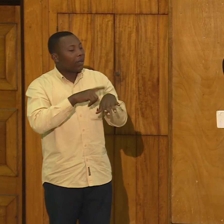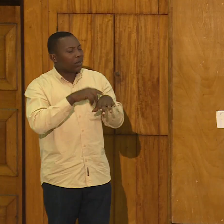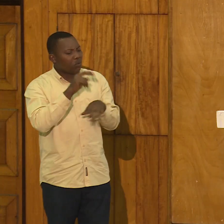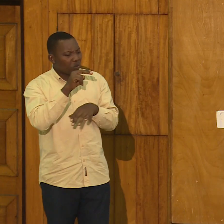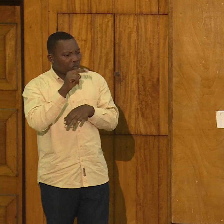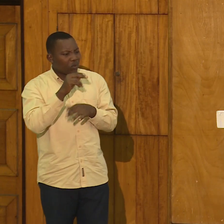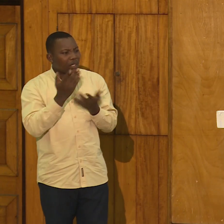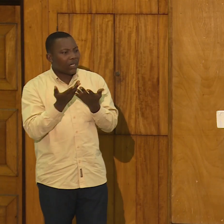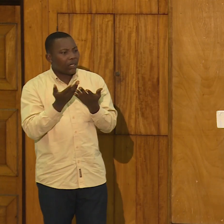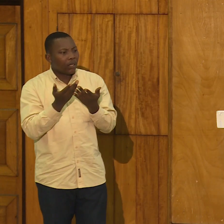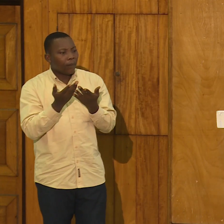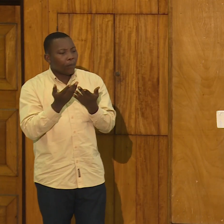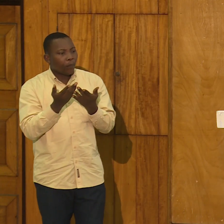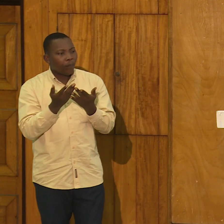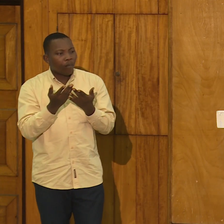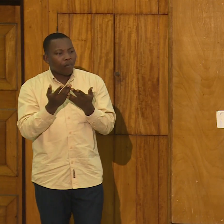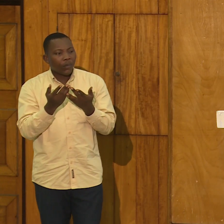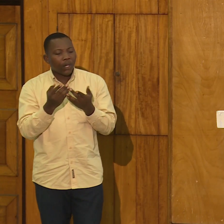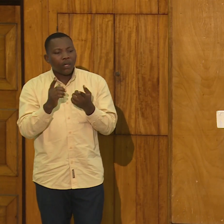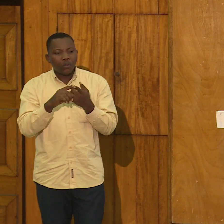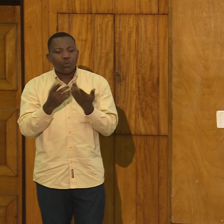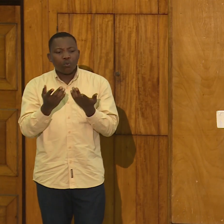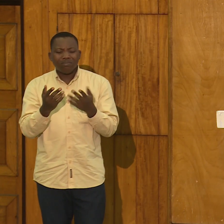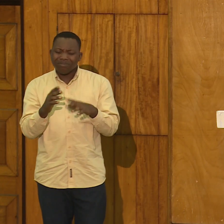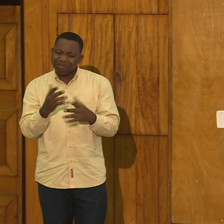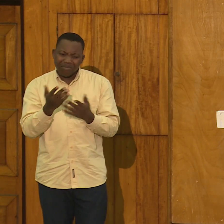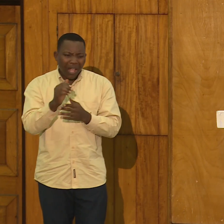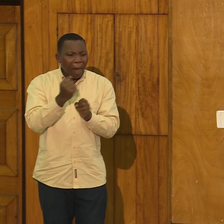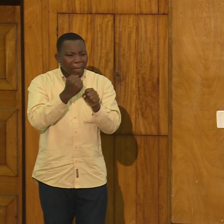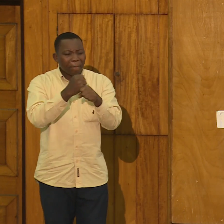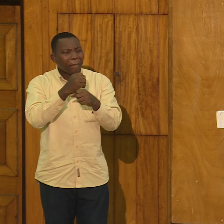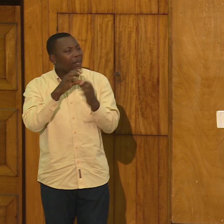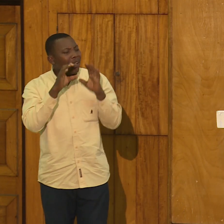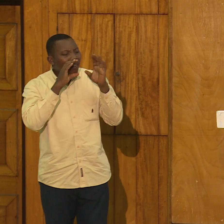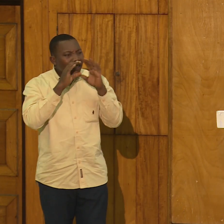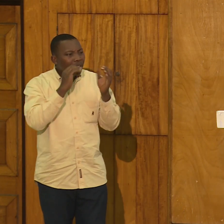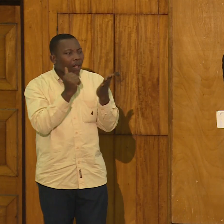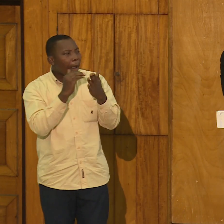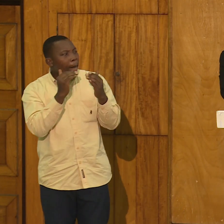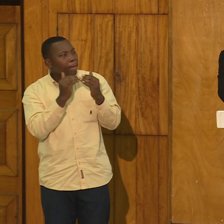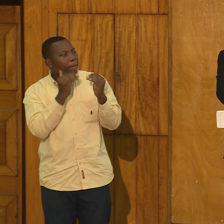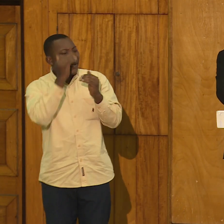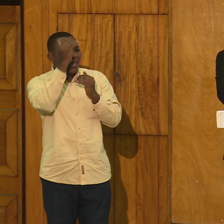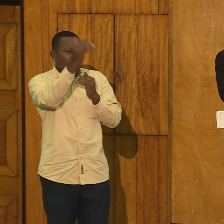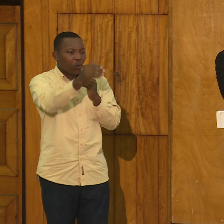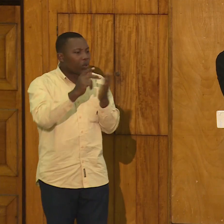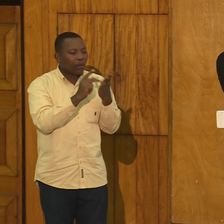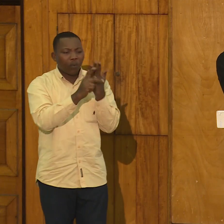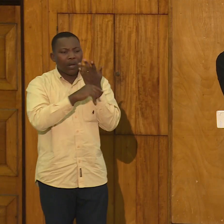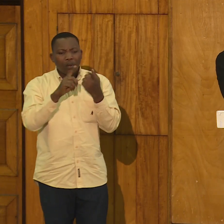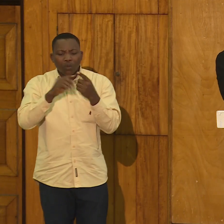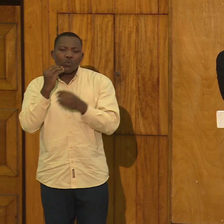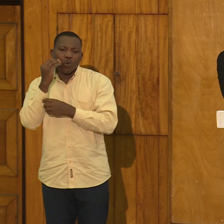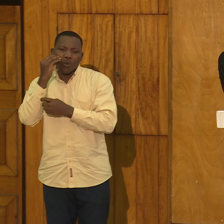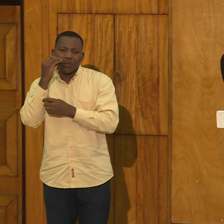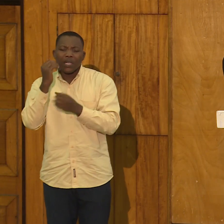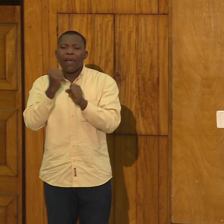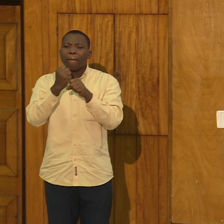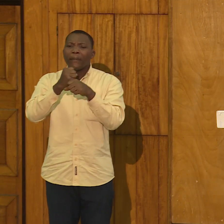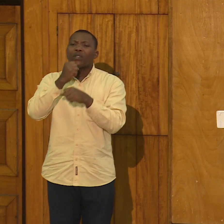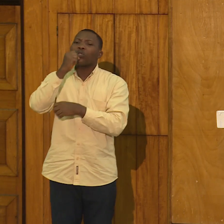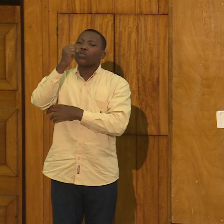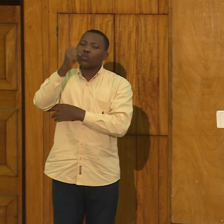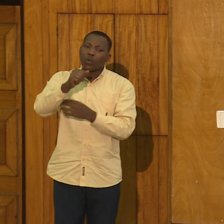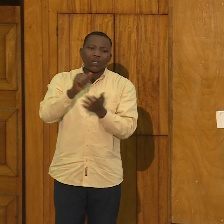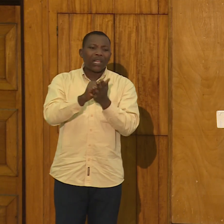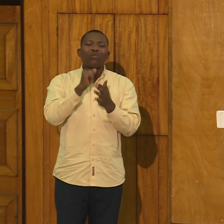to cascade the conversations even beyond the program itself, even to homes, and make sure that it's not